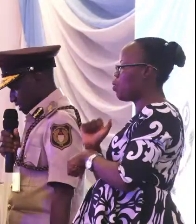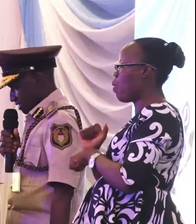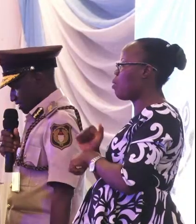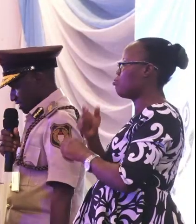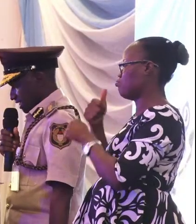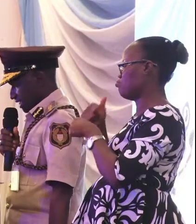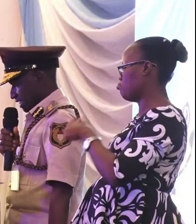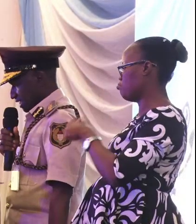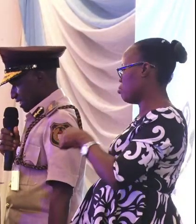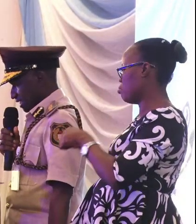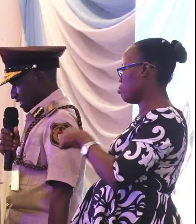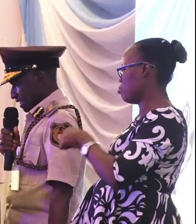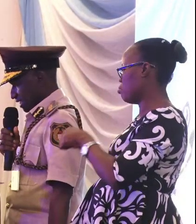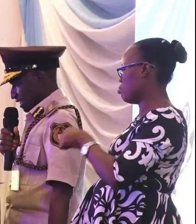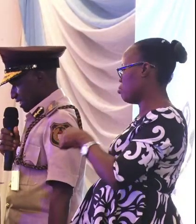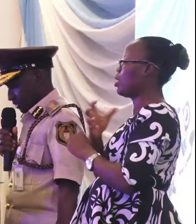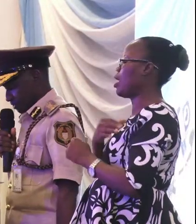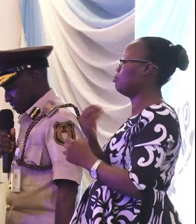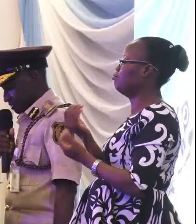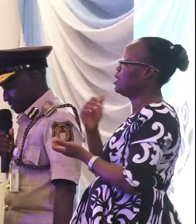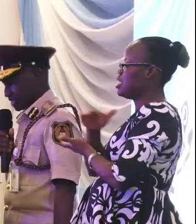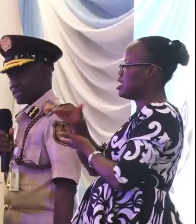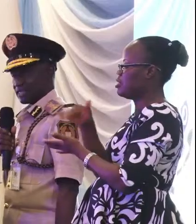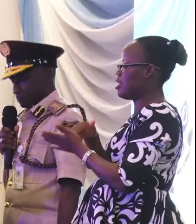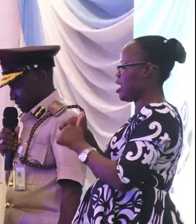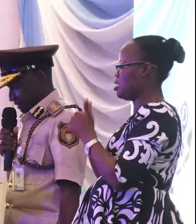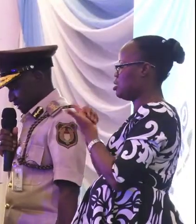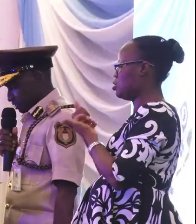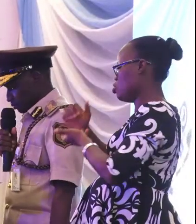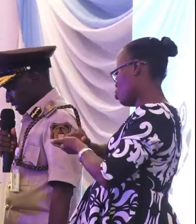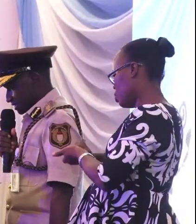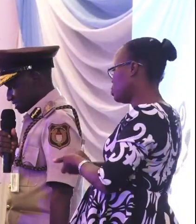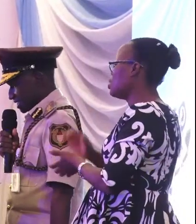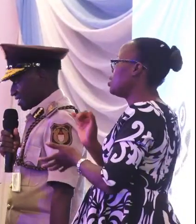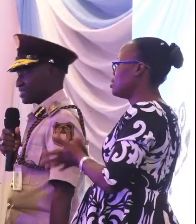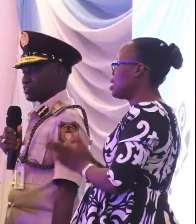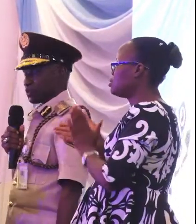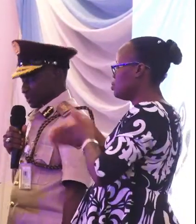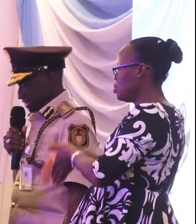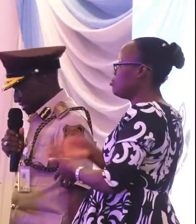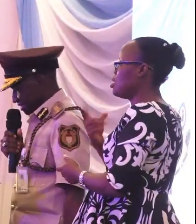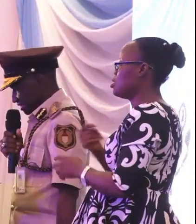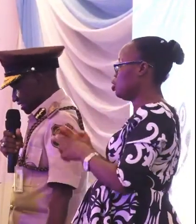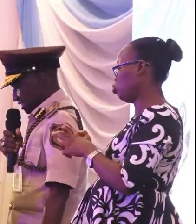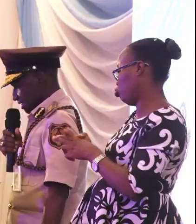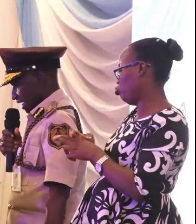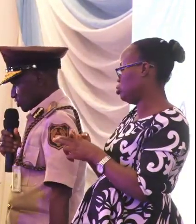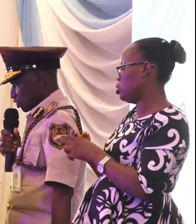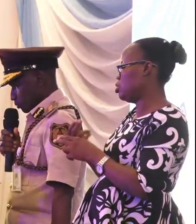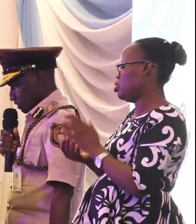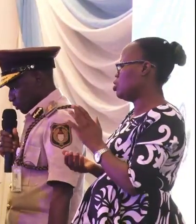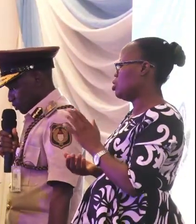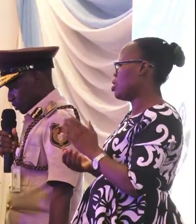strong interagency collaboration, and that remains the shortest and simplest route to